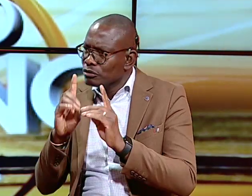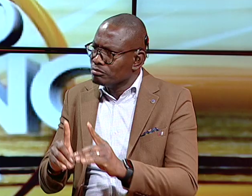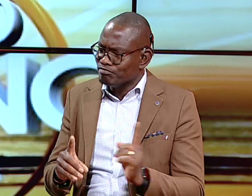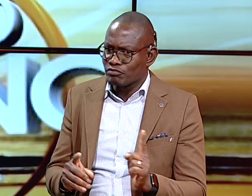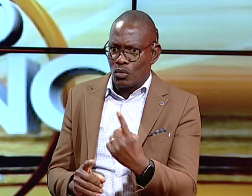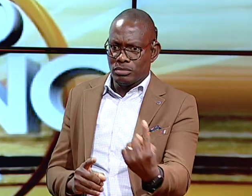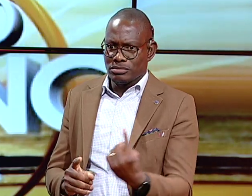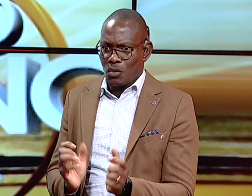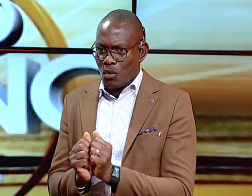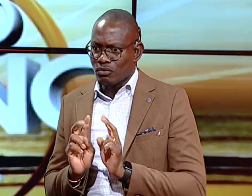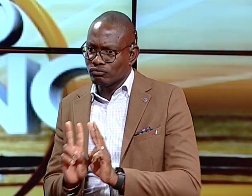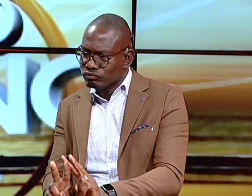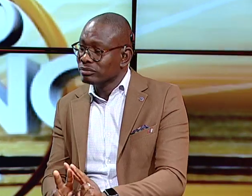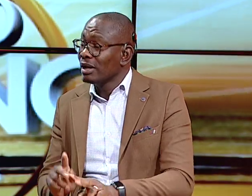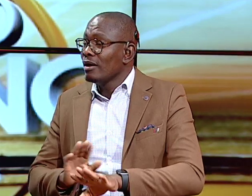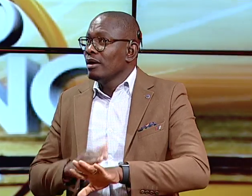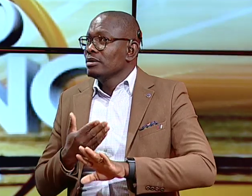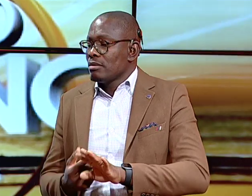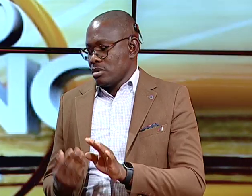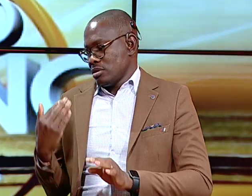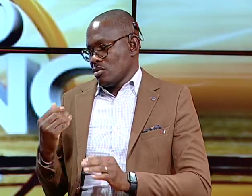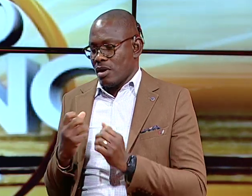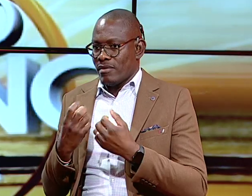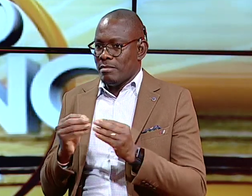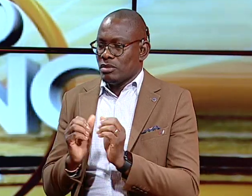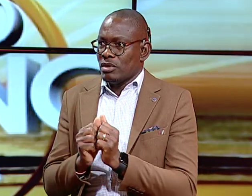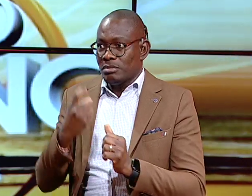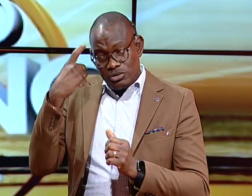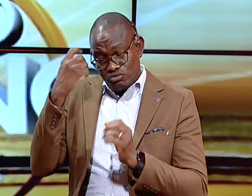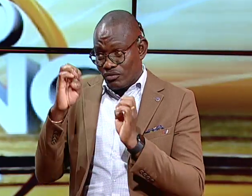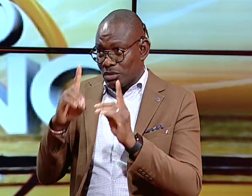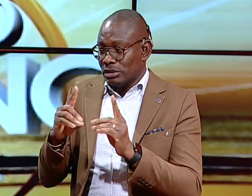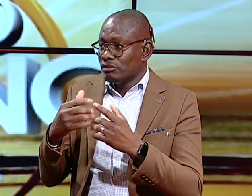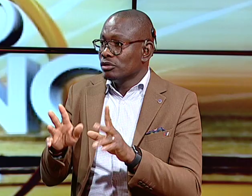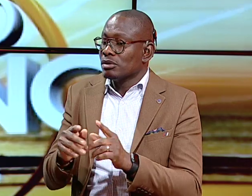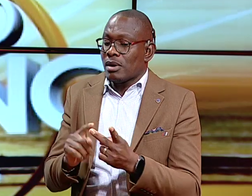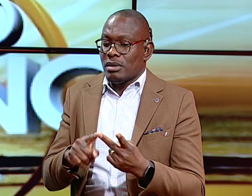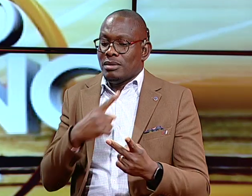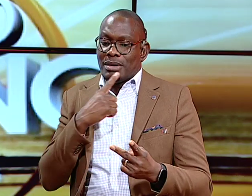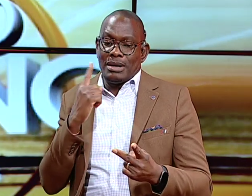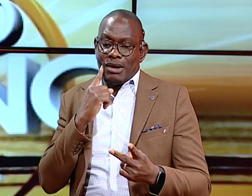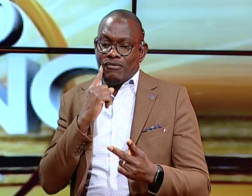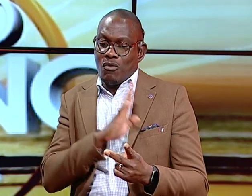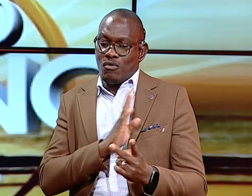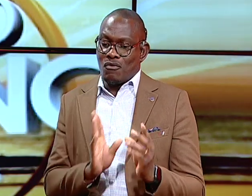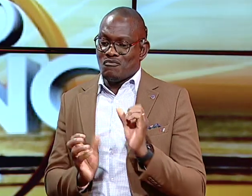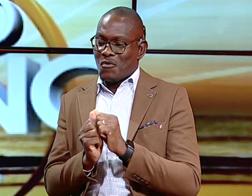to us during this week, and that was shared with us. And we met with the Minister of Deaf